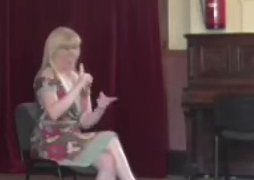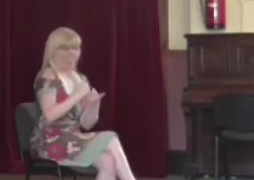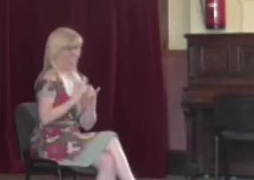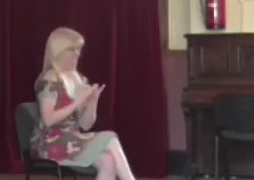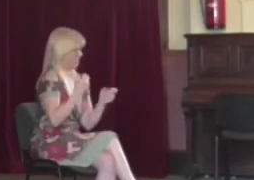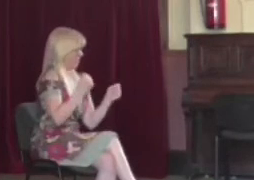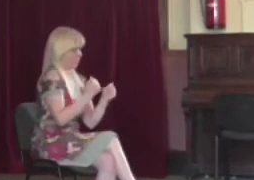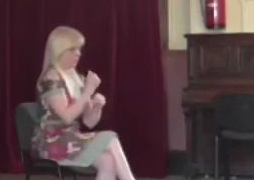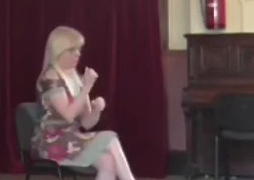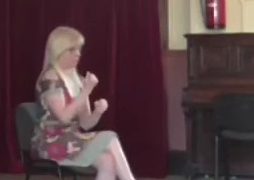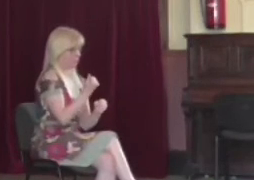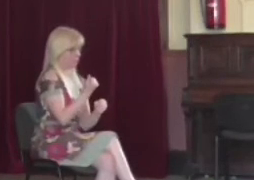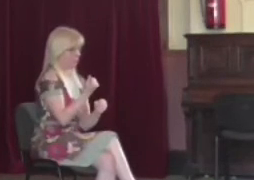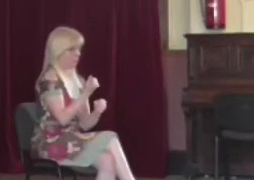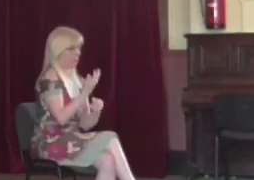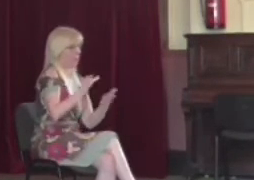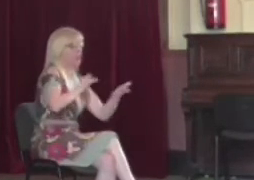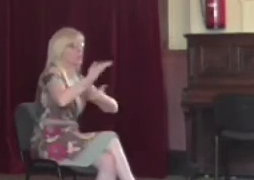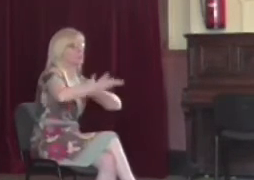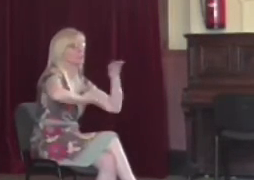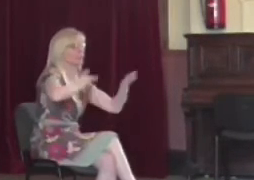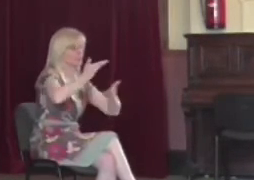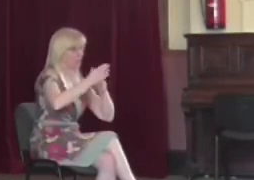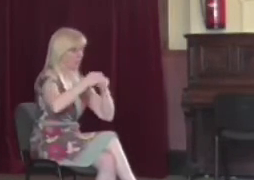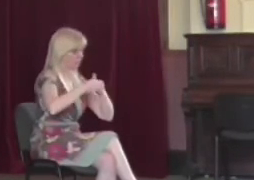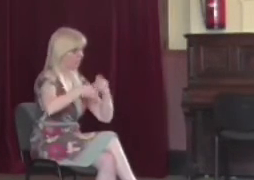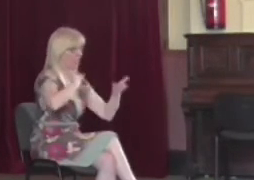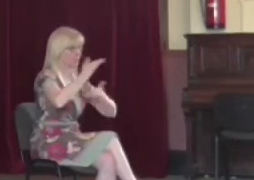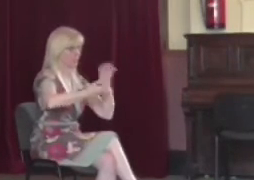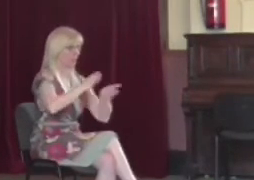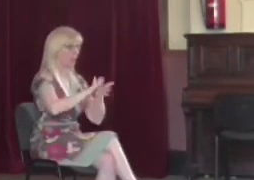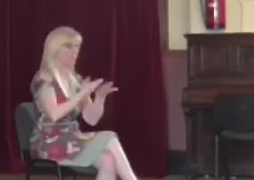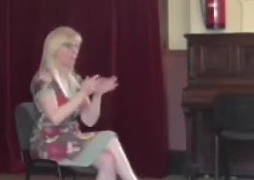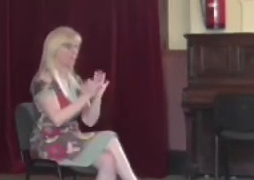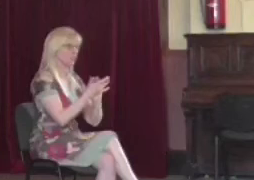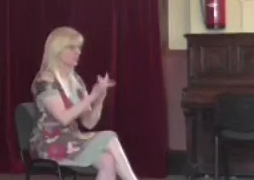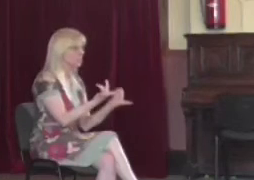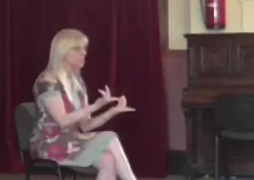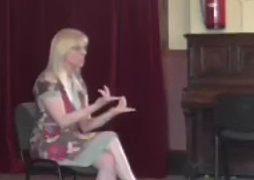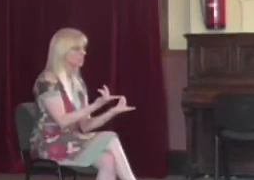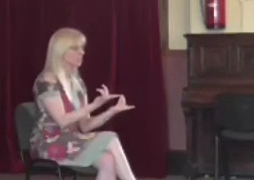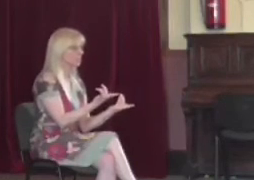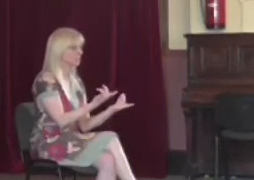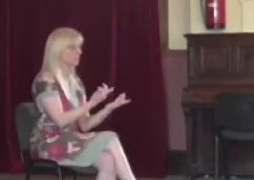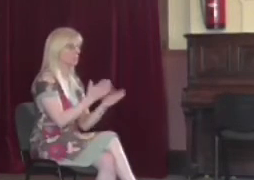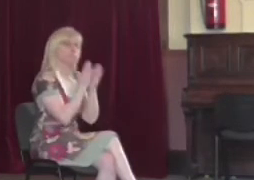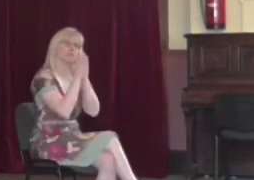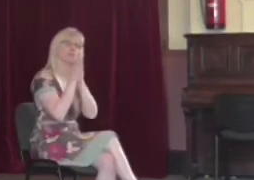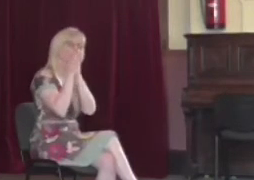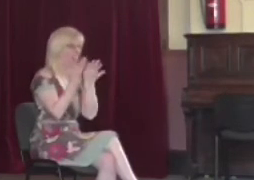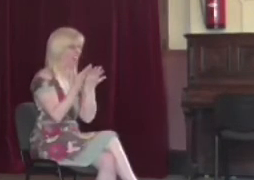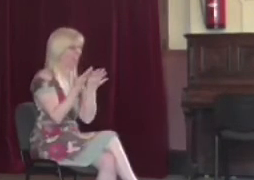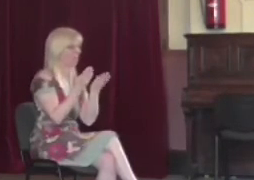And like I said, Paul himself faced so many persecutions.